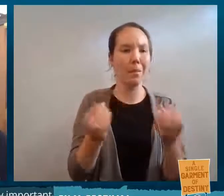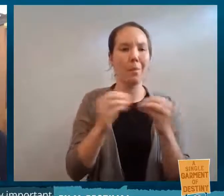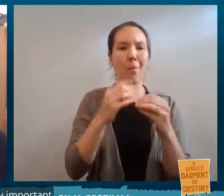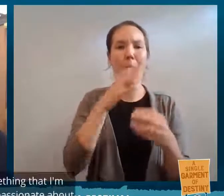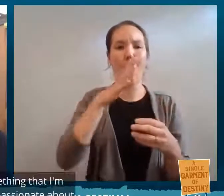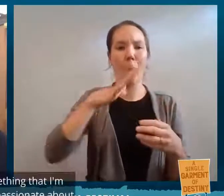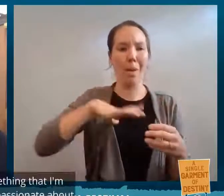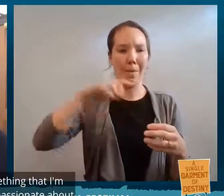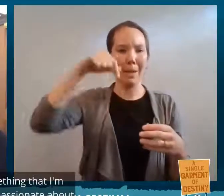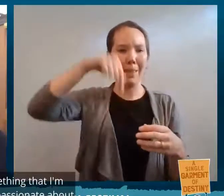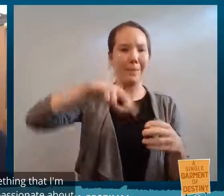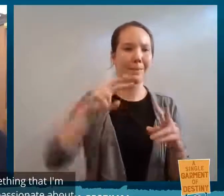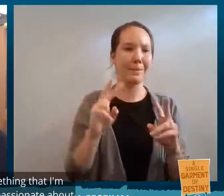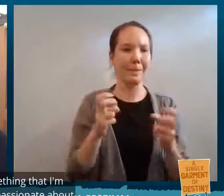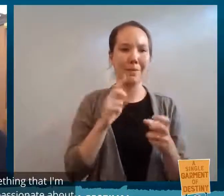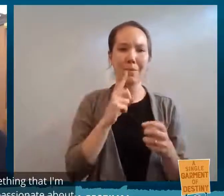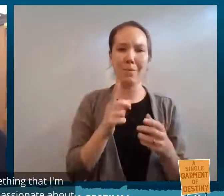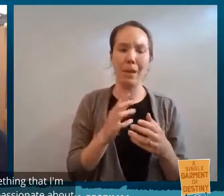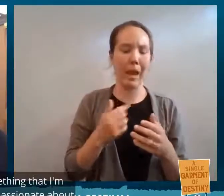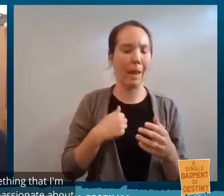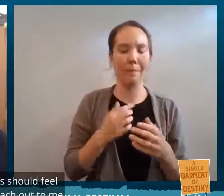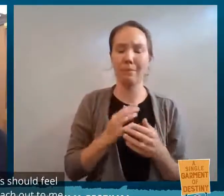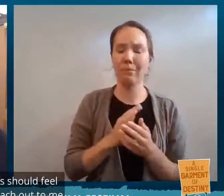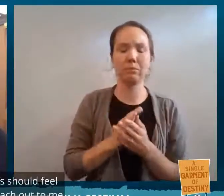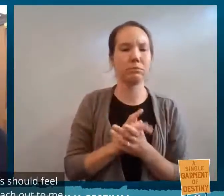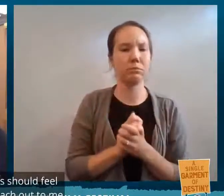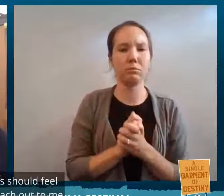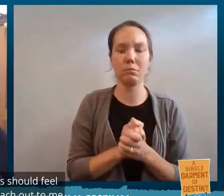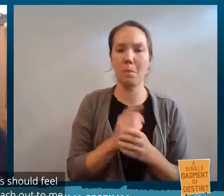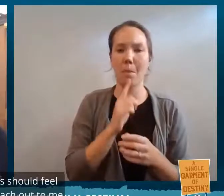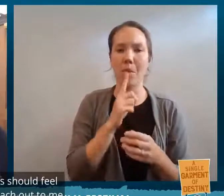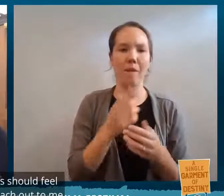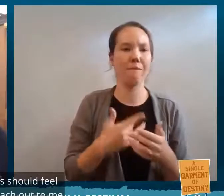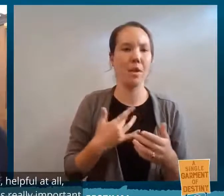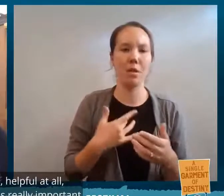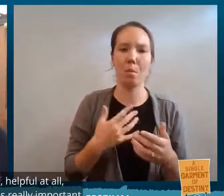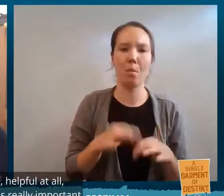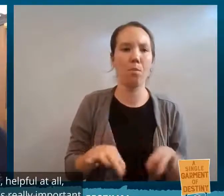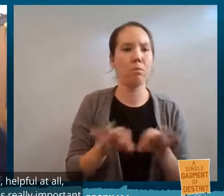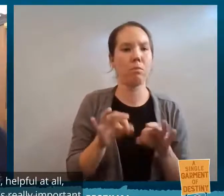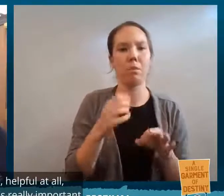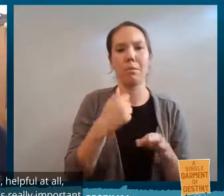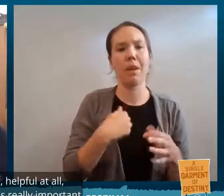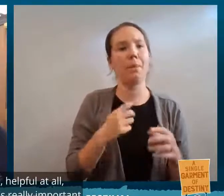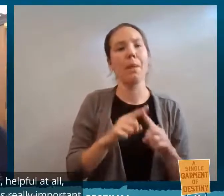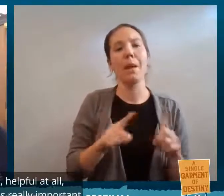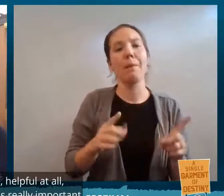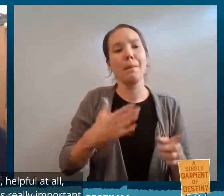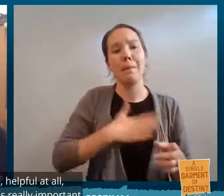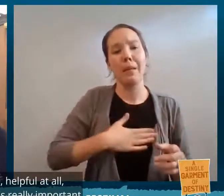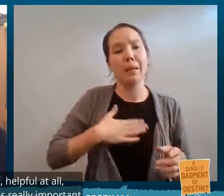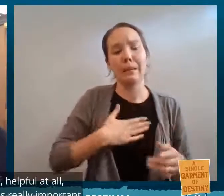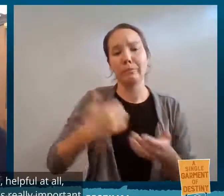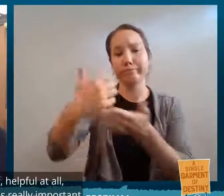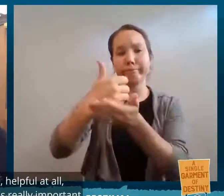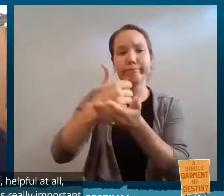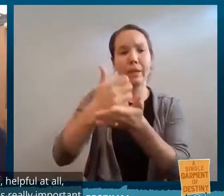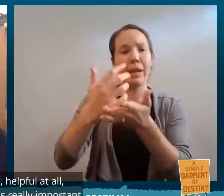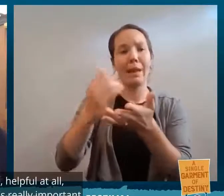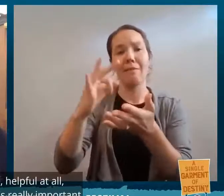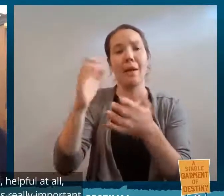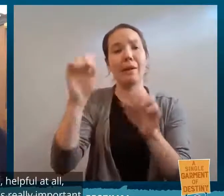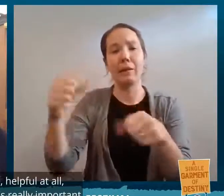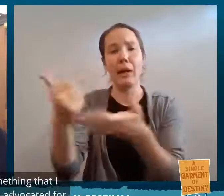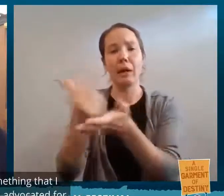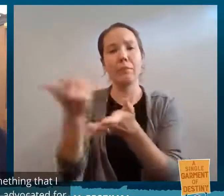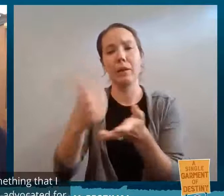really important and something that I'm extremely passionate about. And folks should feel free to reach out to me if I can be, helpful at all, because that's